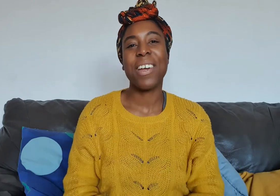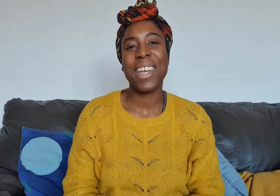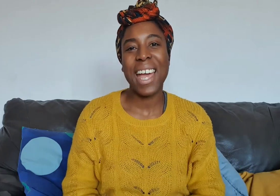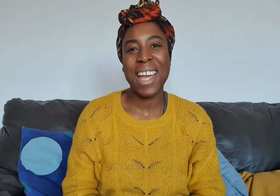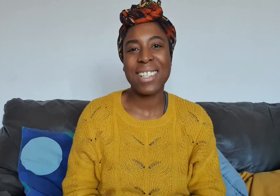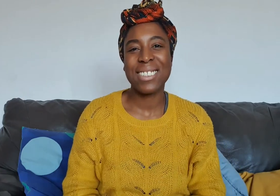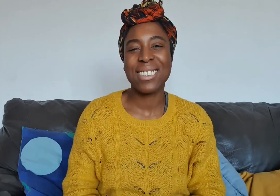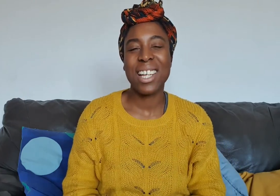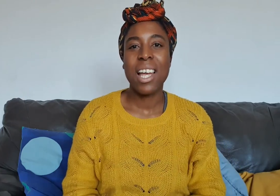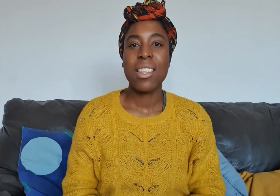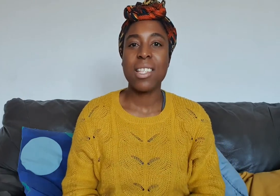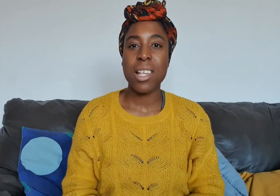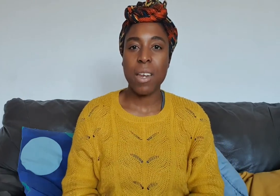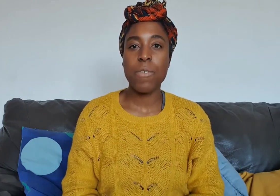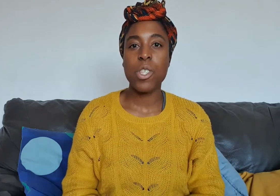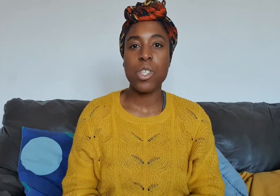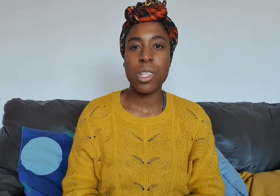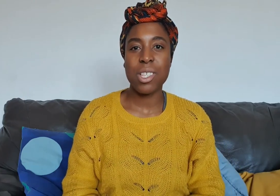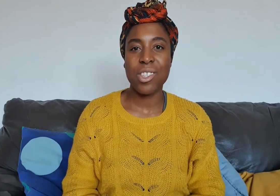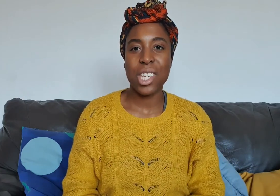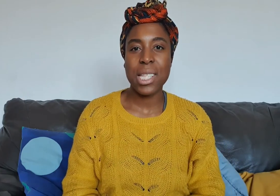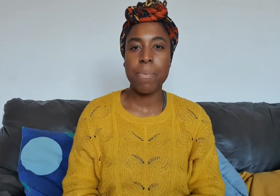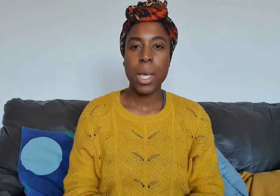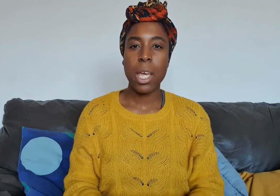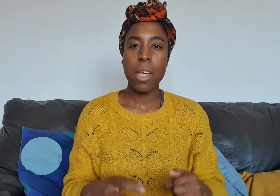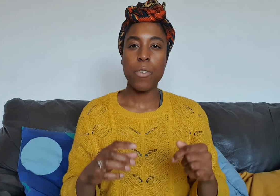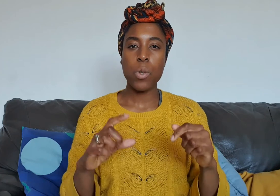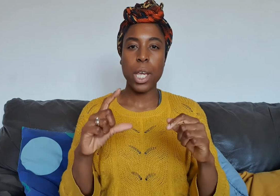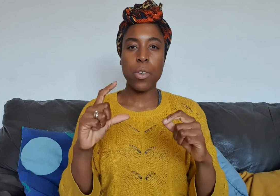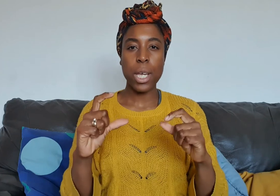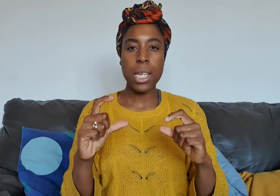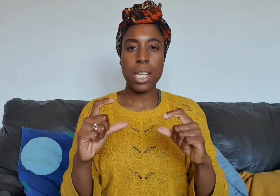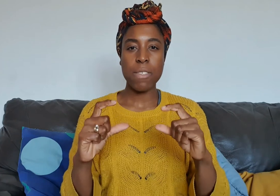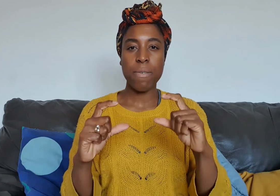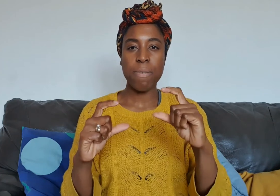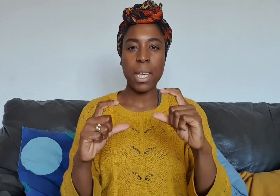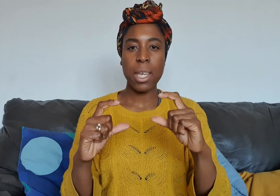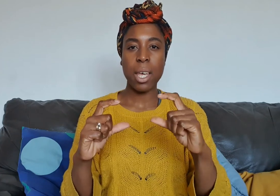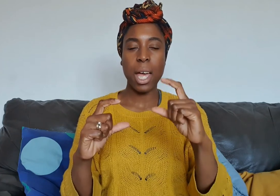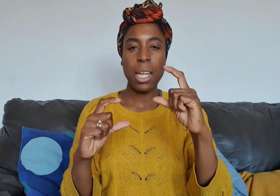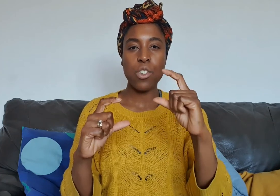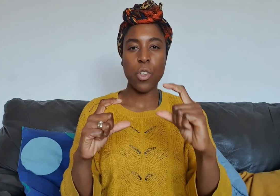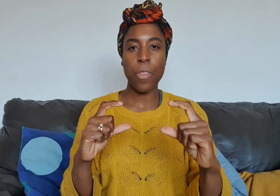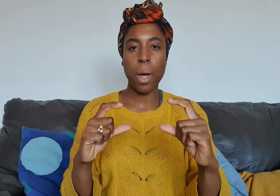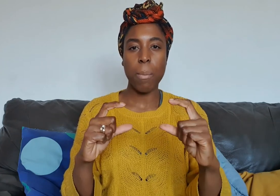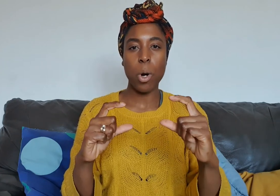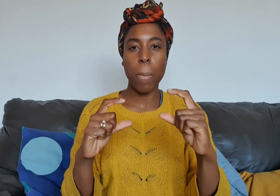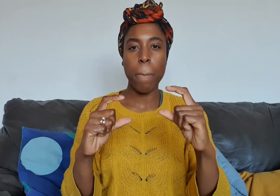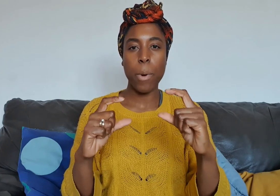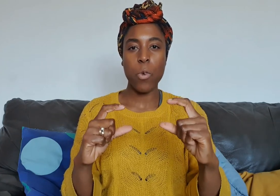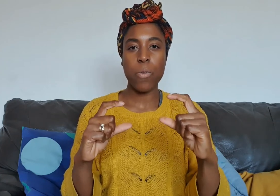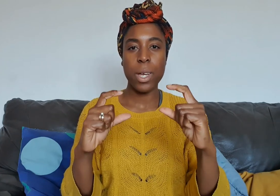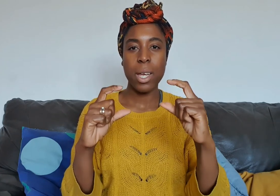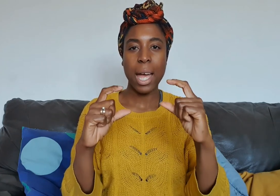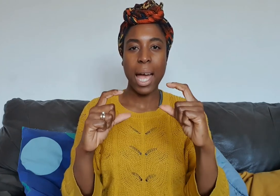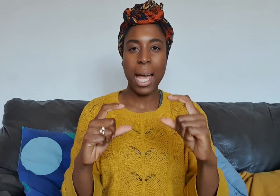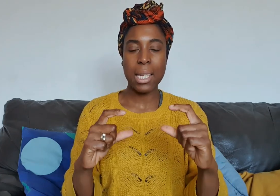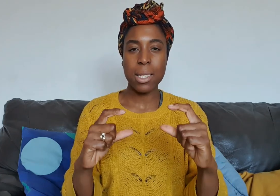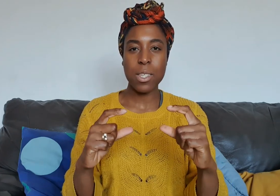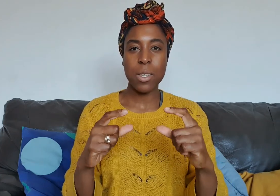Okay. The sign for sausages, if you take your index finger and your thumb on both hands,